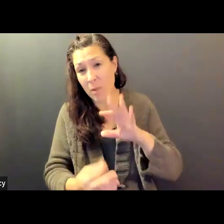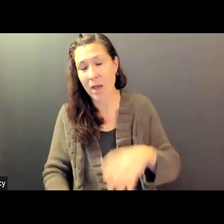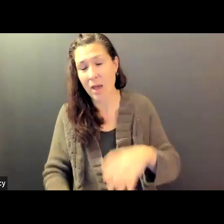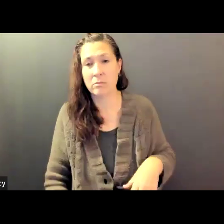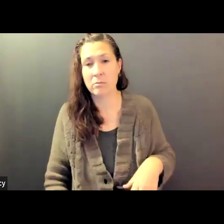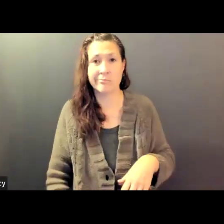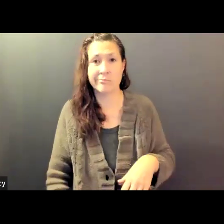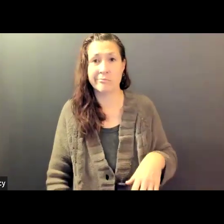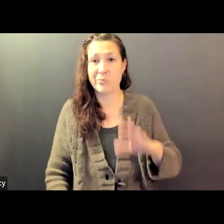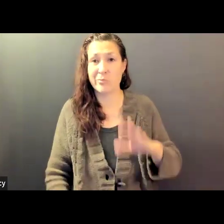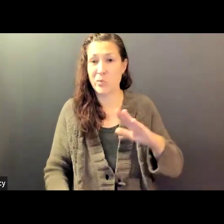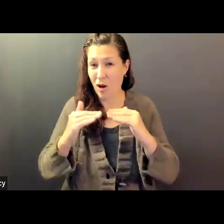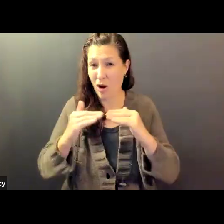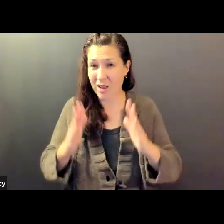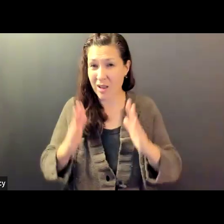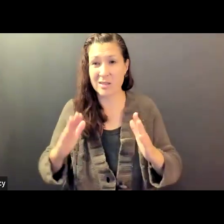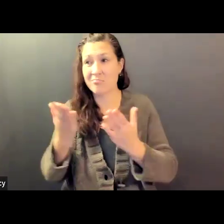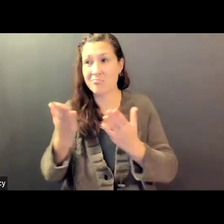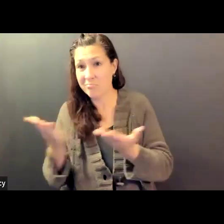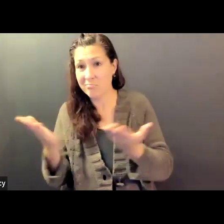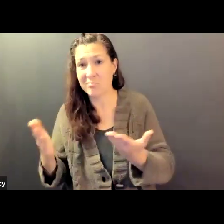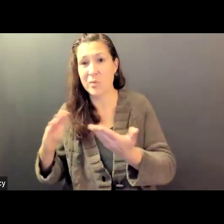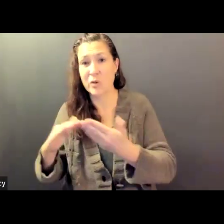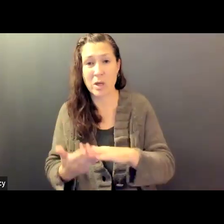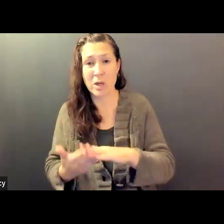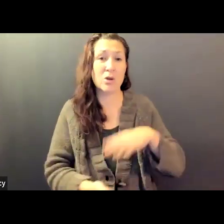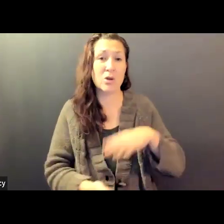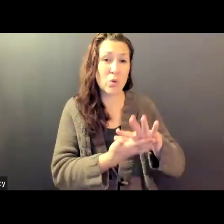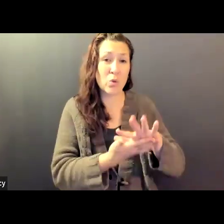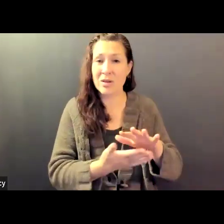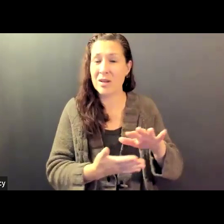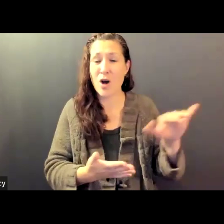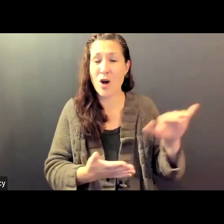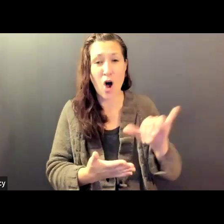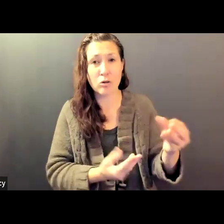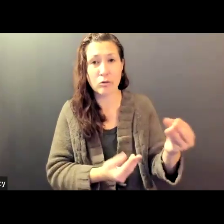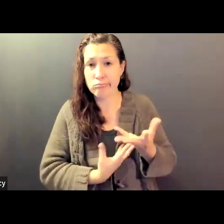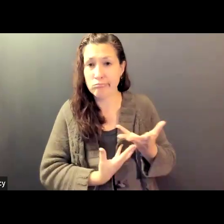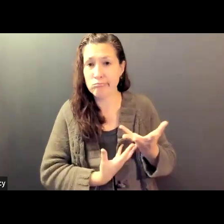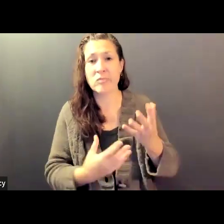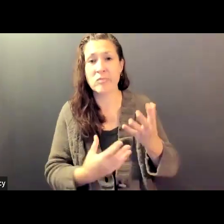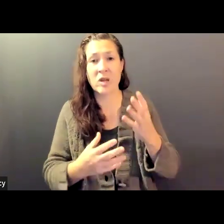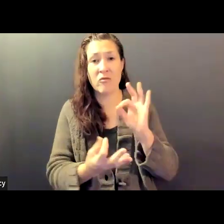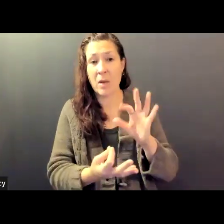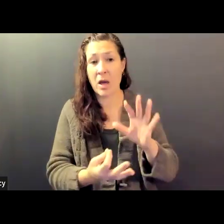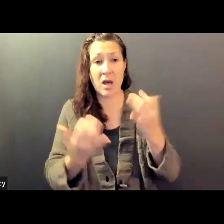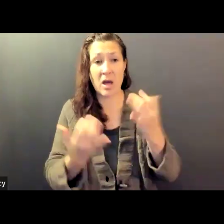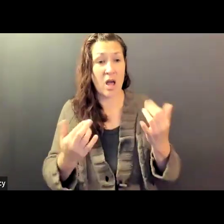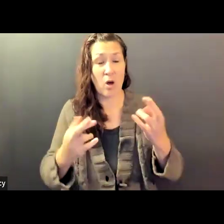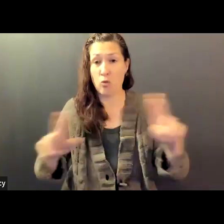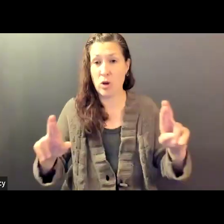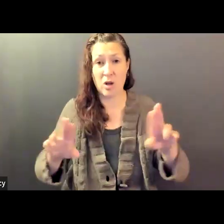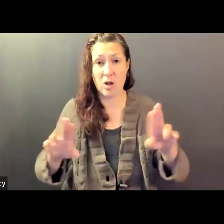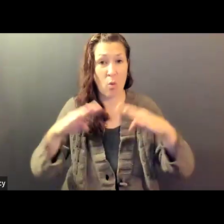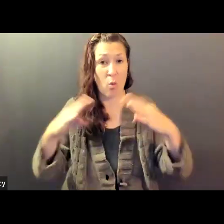and in schools are also giving that feedback year round. And with that, I'd like to open it up for any questions from the